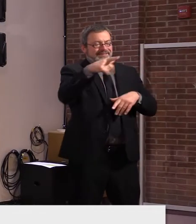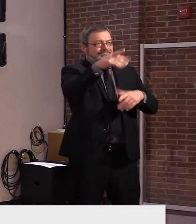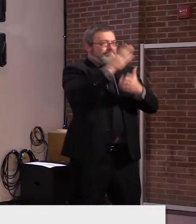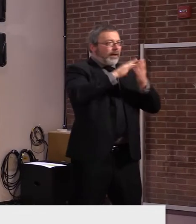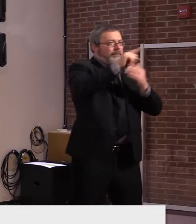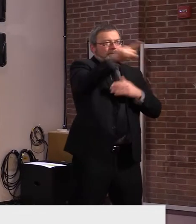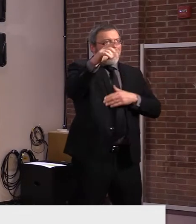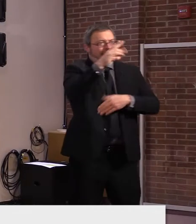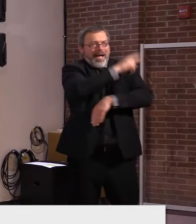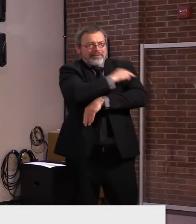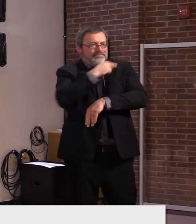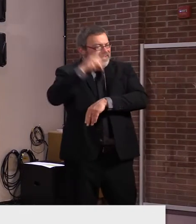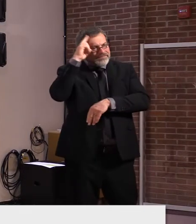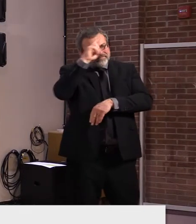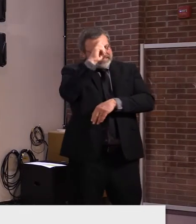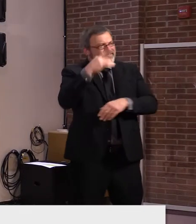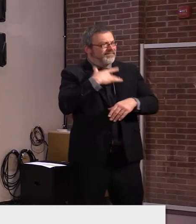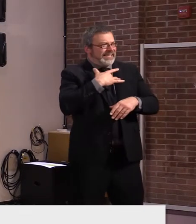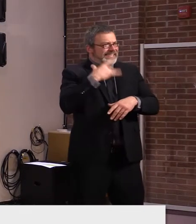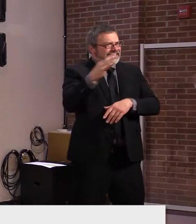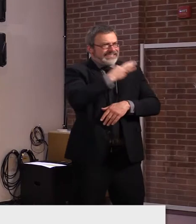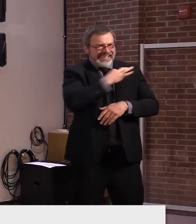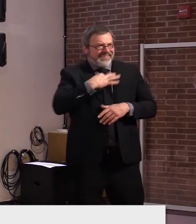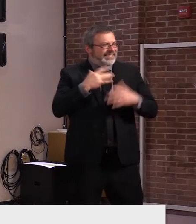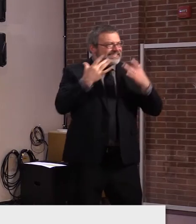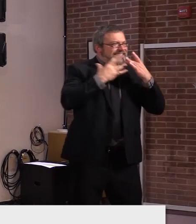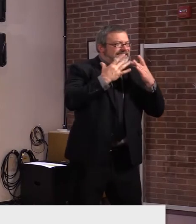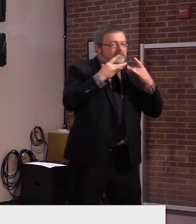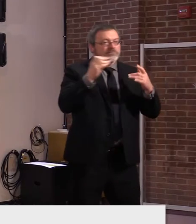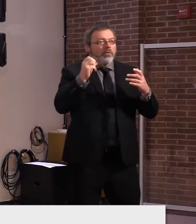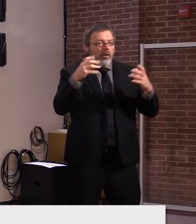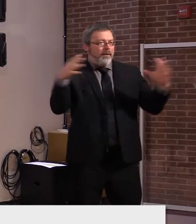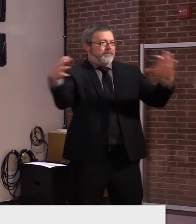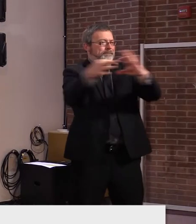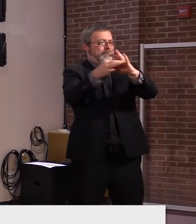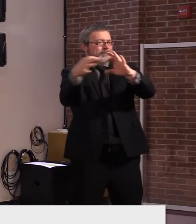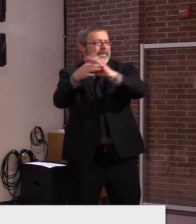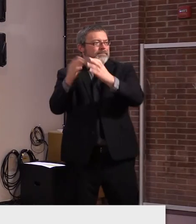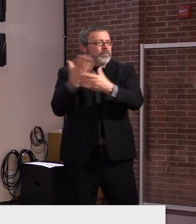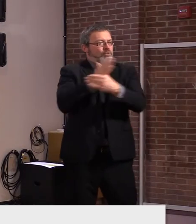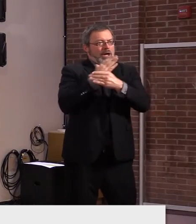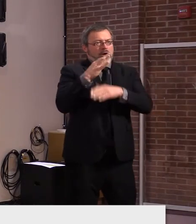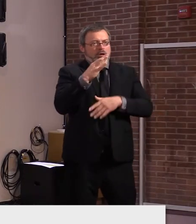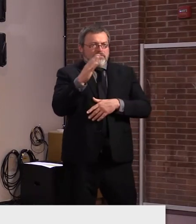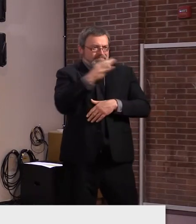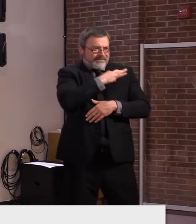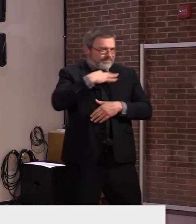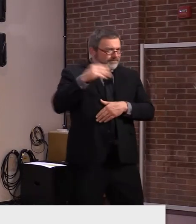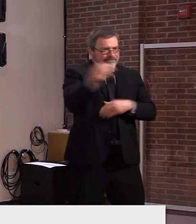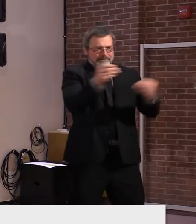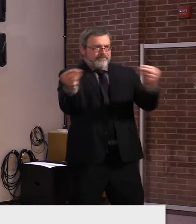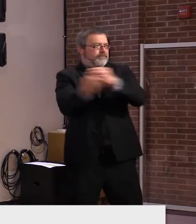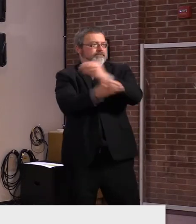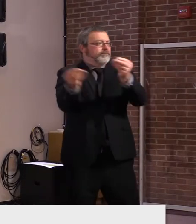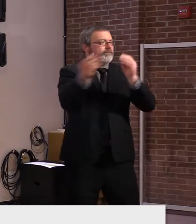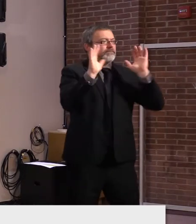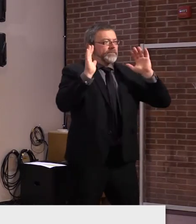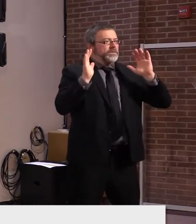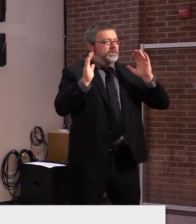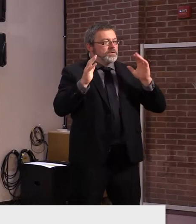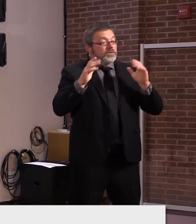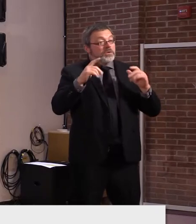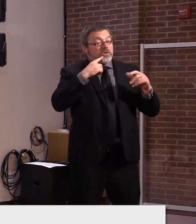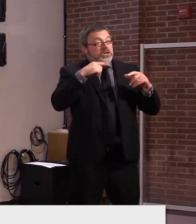we've been working in partnership with our hospitals to provide some relief. In most cases, the capacity issues are not driven